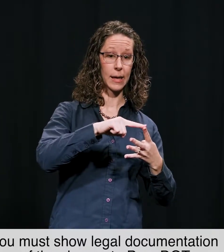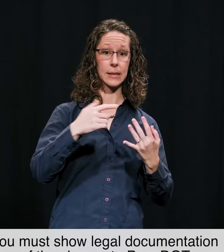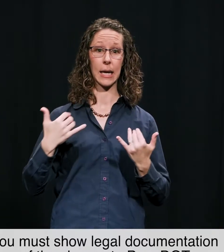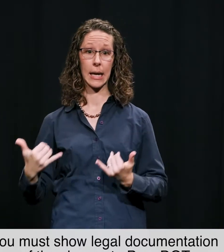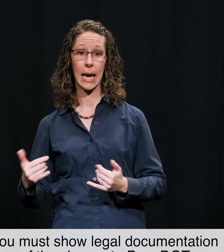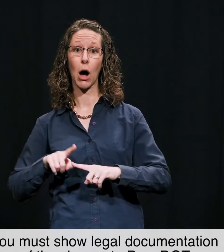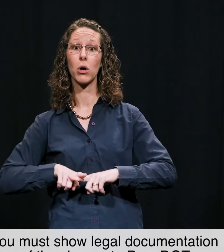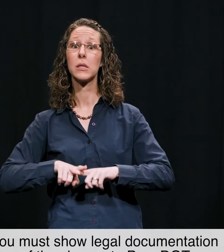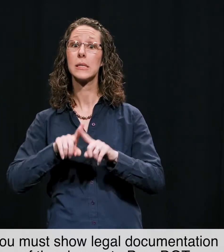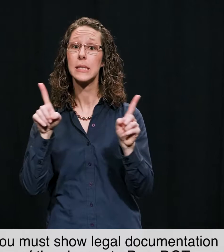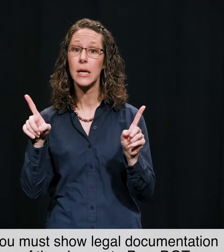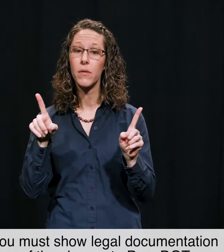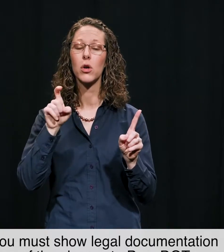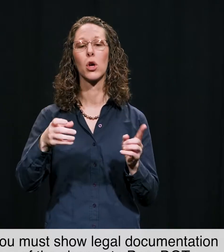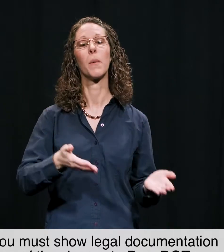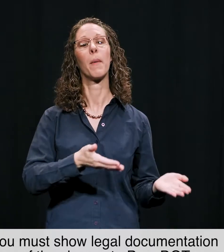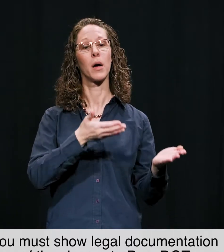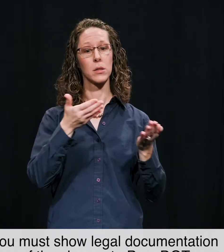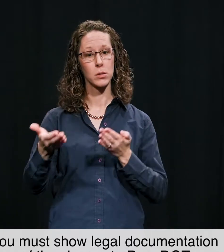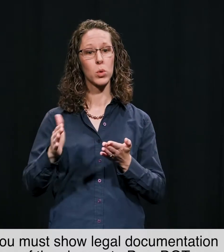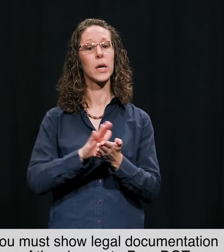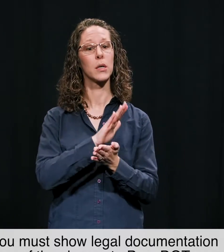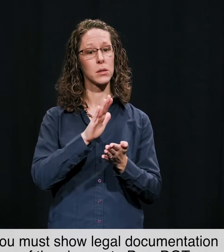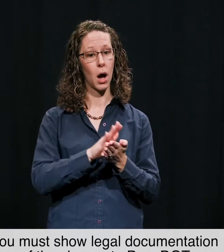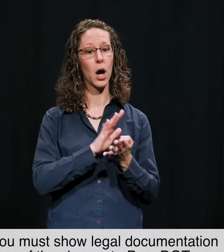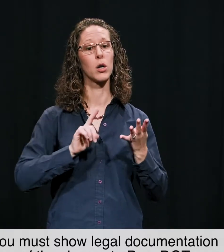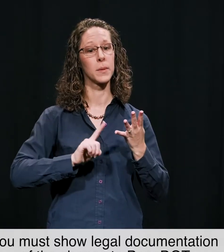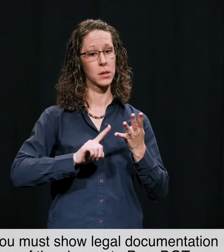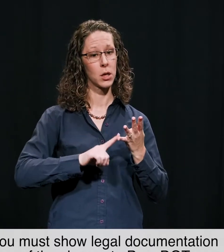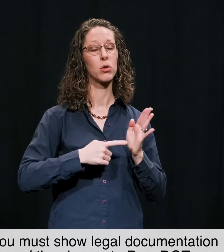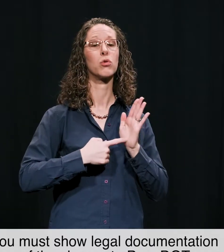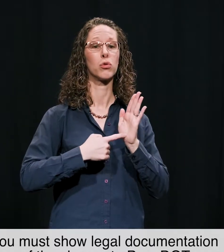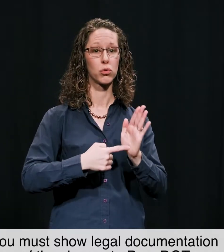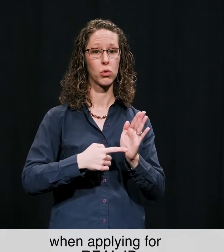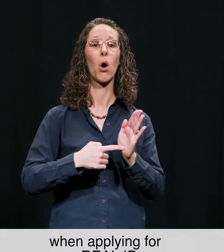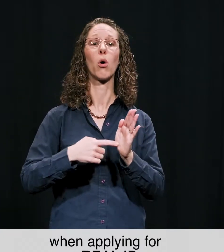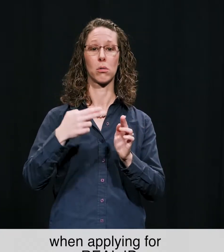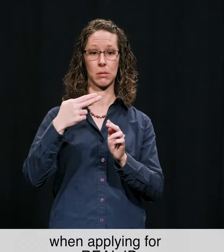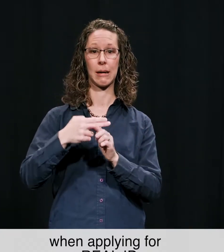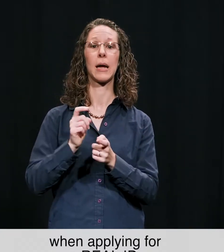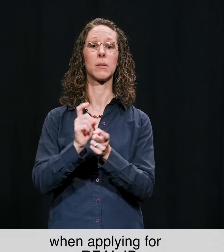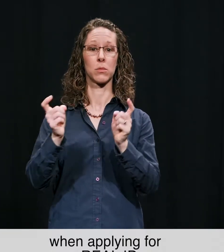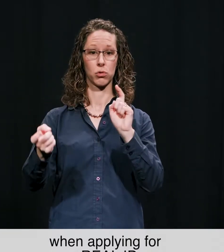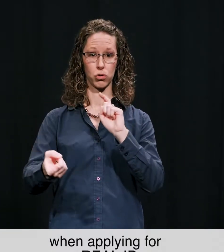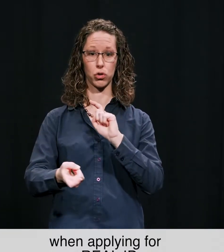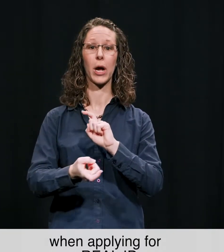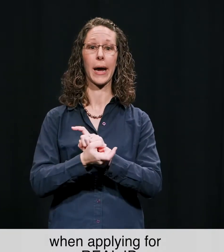you must show legal documentation of the change to PennDOT when applying for a Real ID.